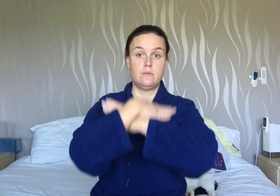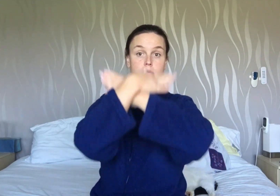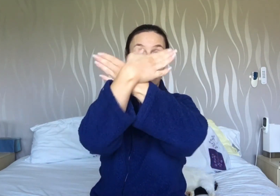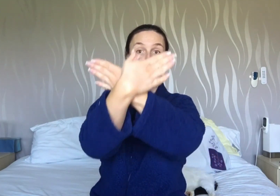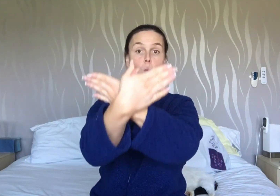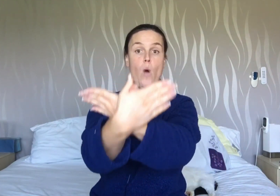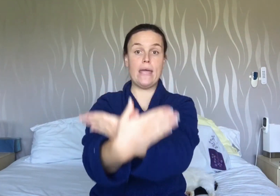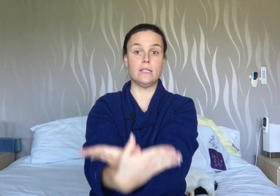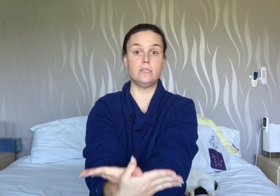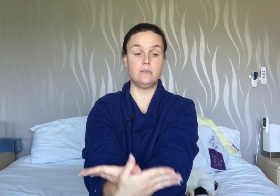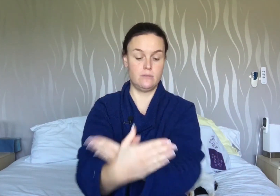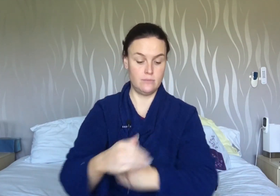Whale.